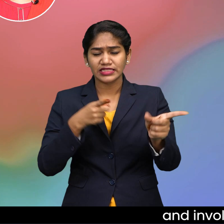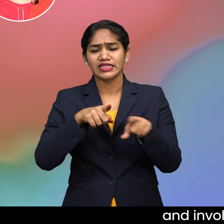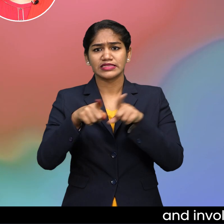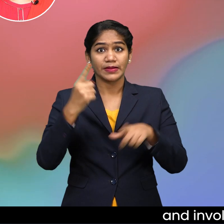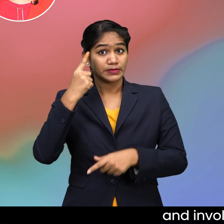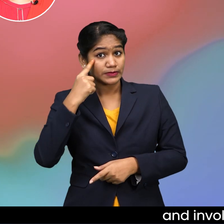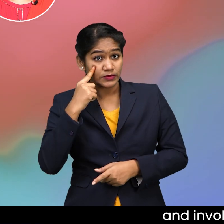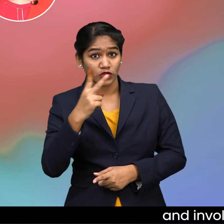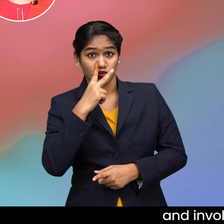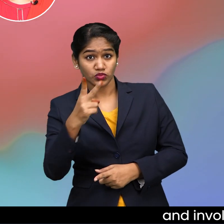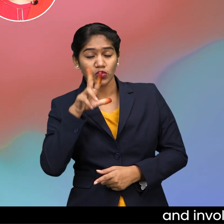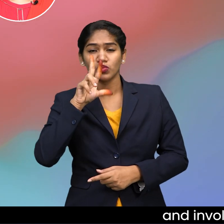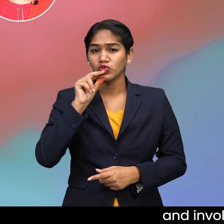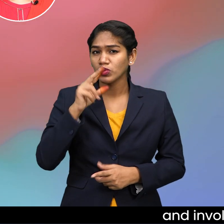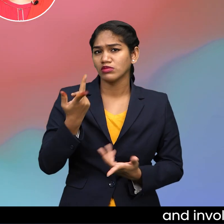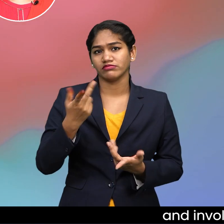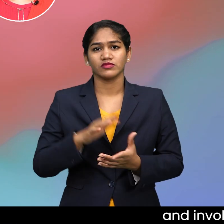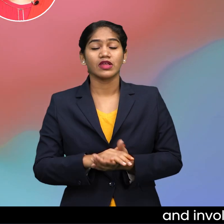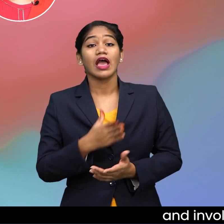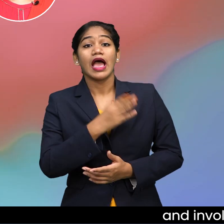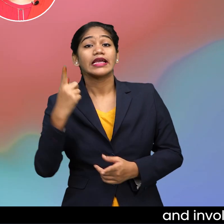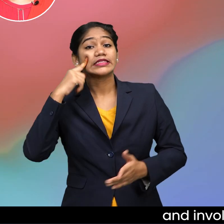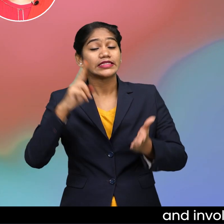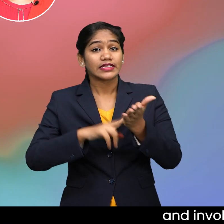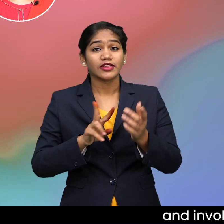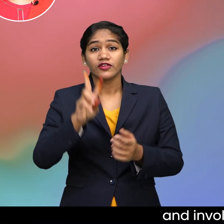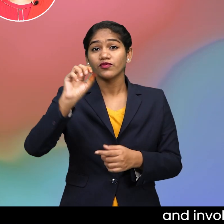and involuntary activities